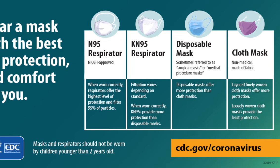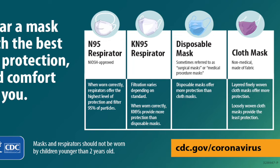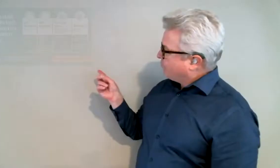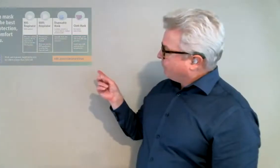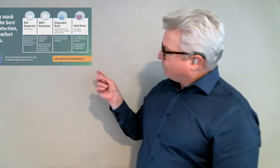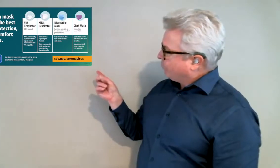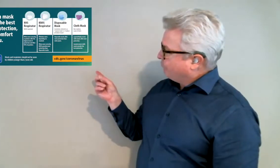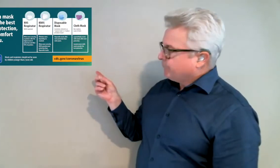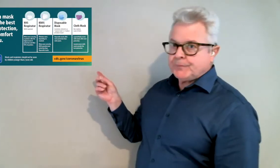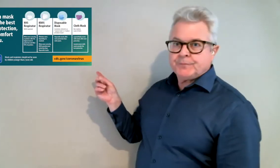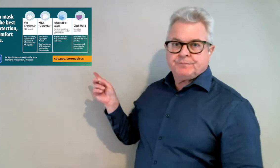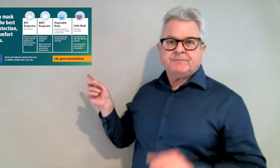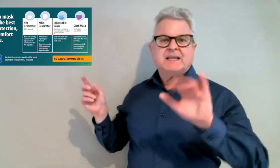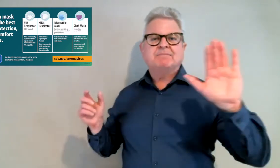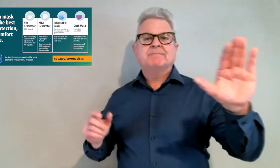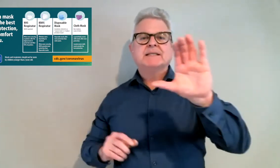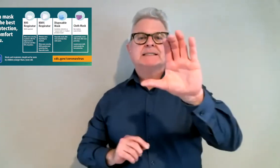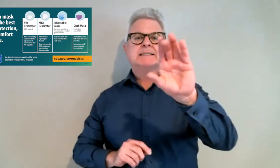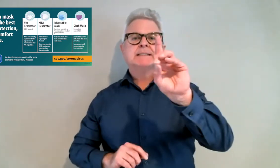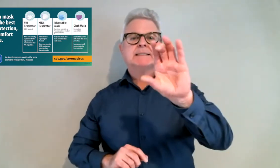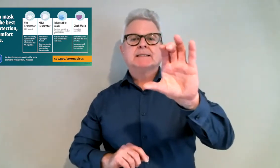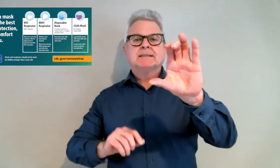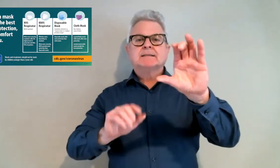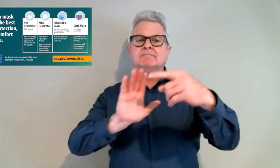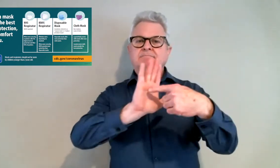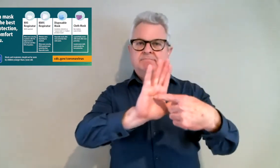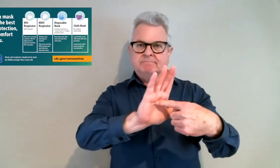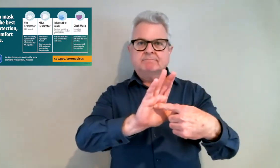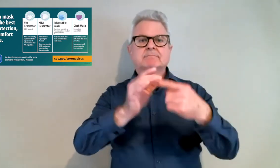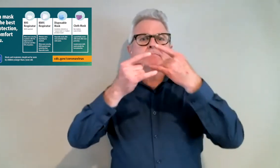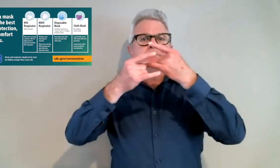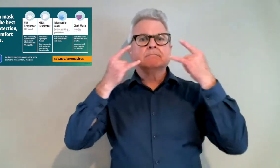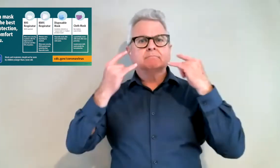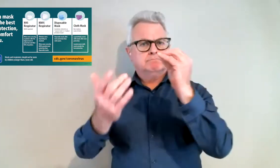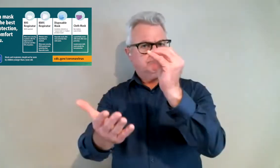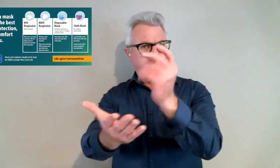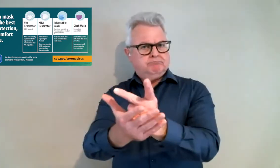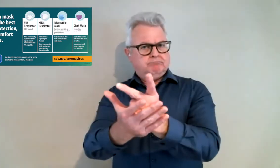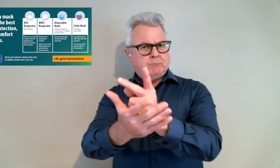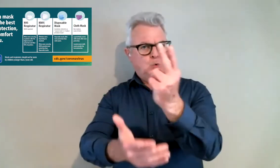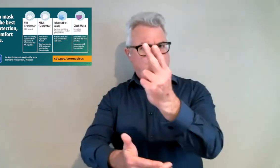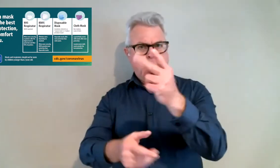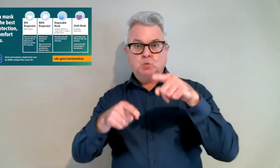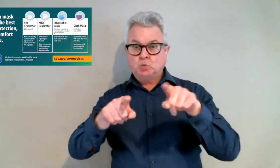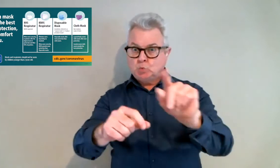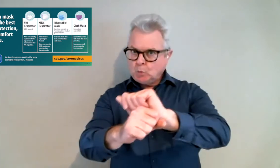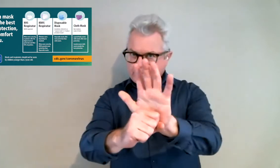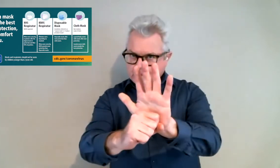You see this outline on the wall? This is the CDC guidelines on the approved